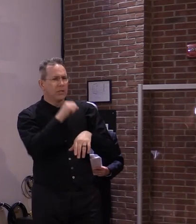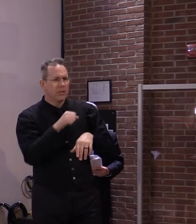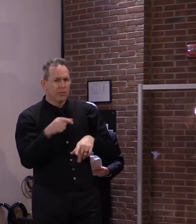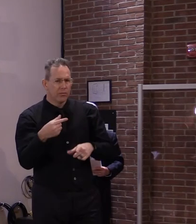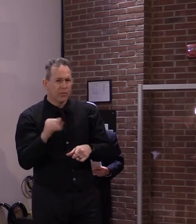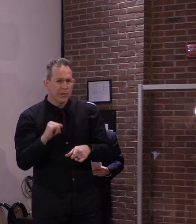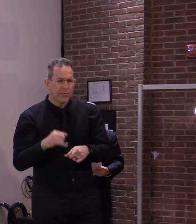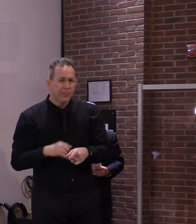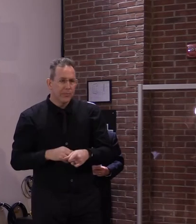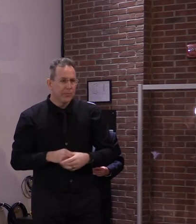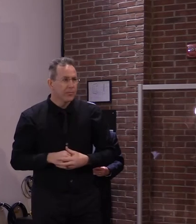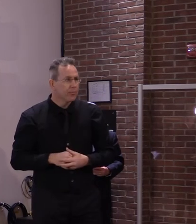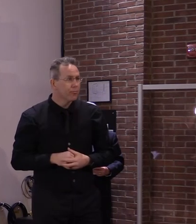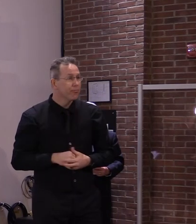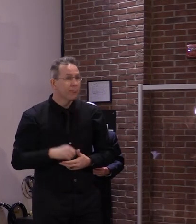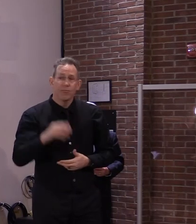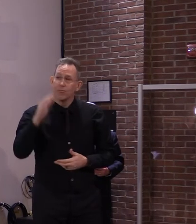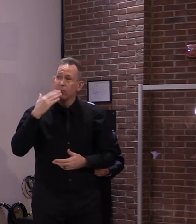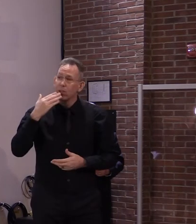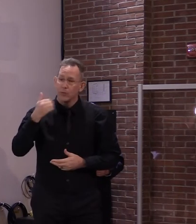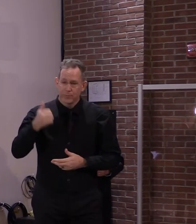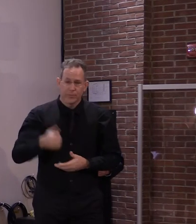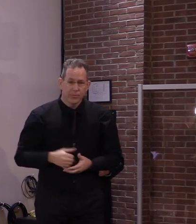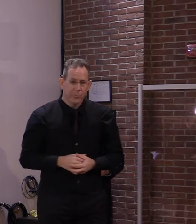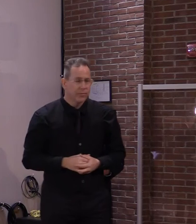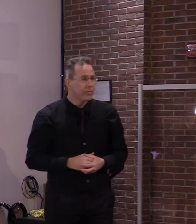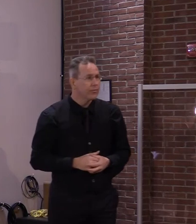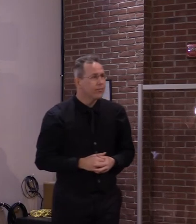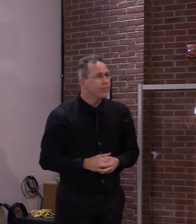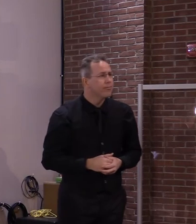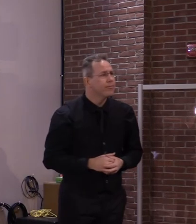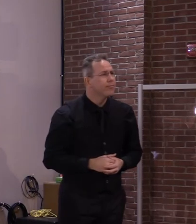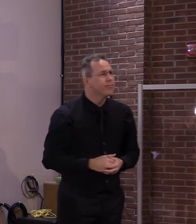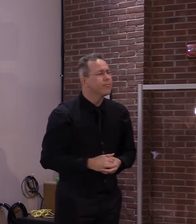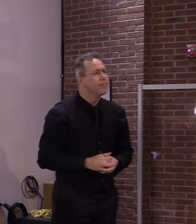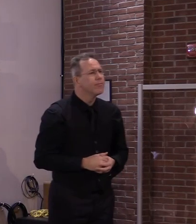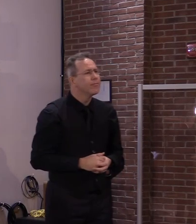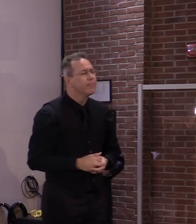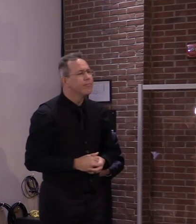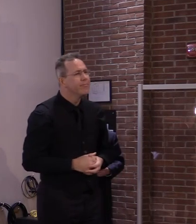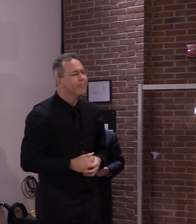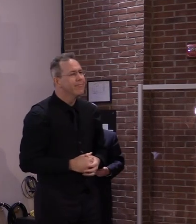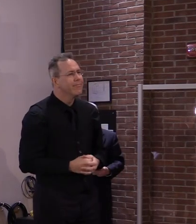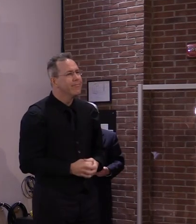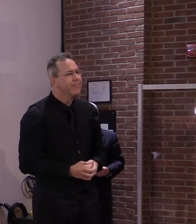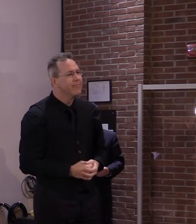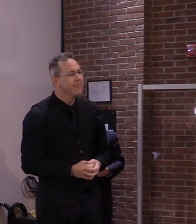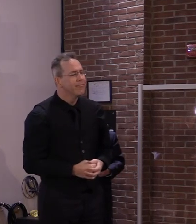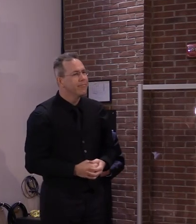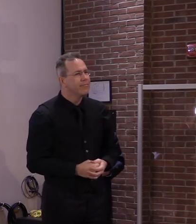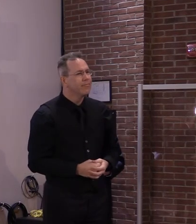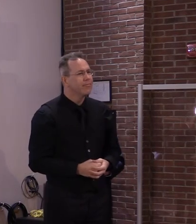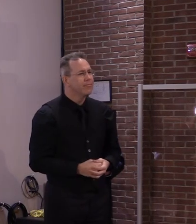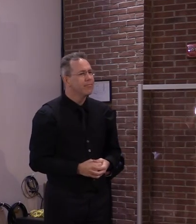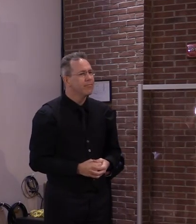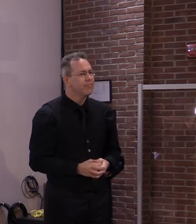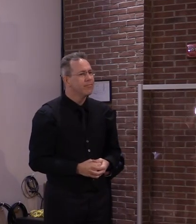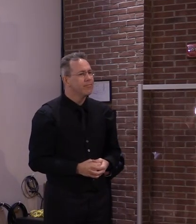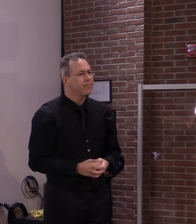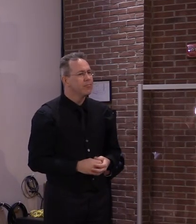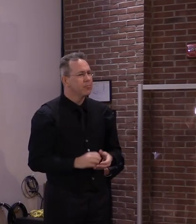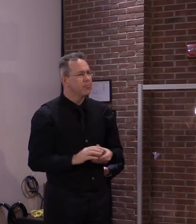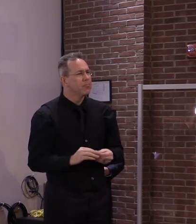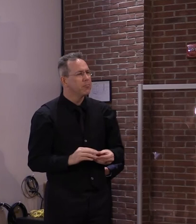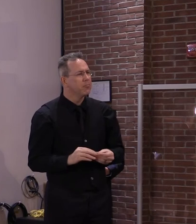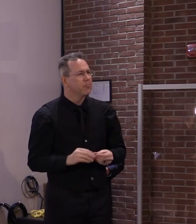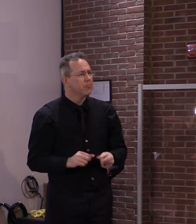thank you rebecca uh thanks for your patience governor um i'm hoping that somebody can fill us in on